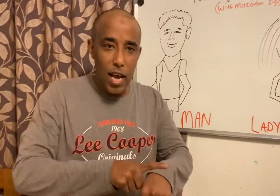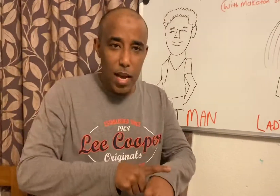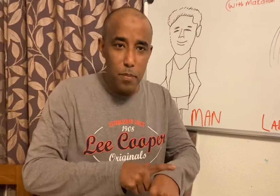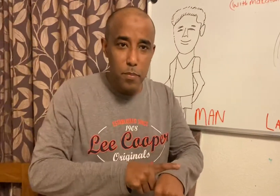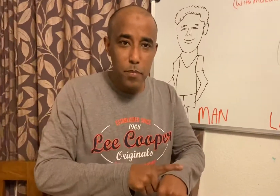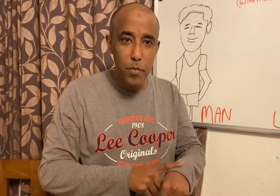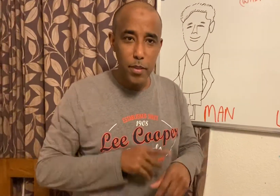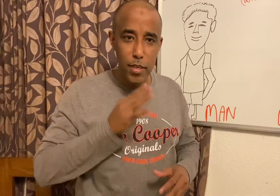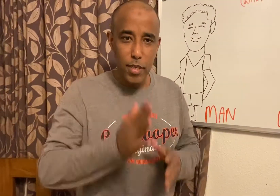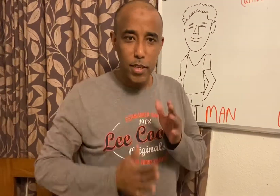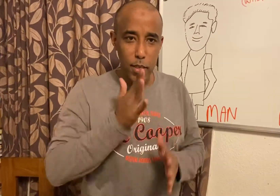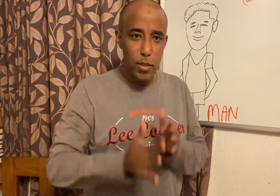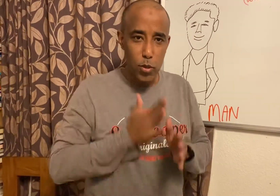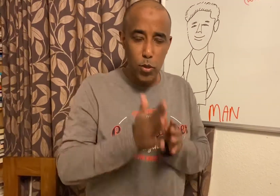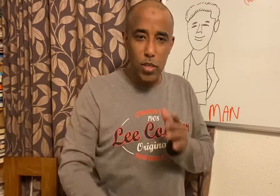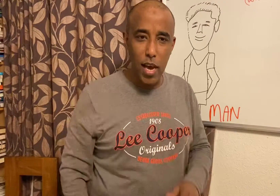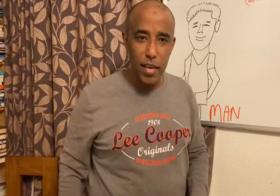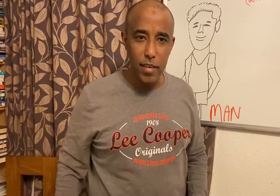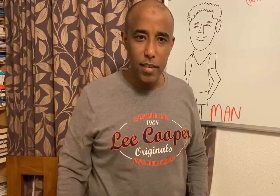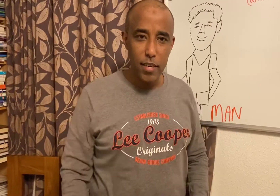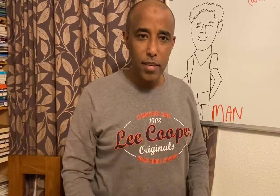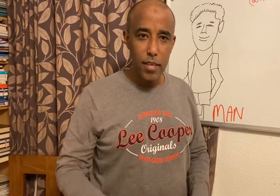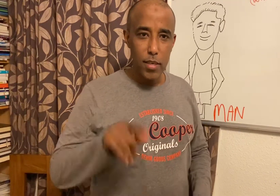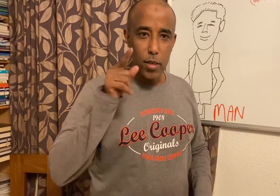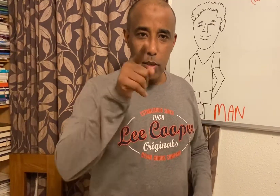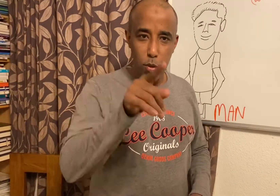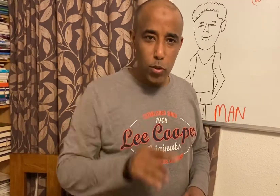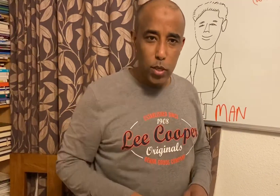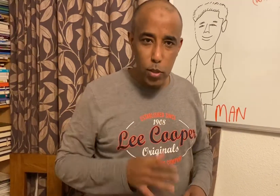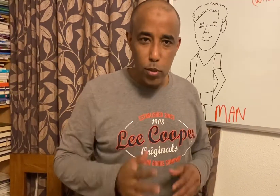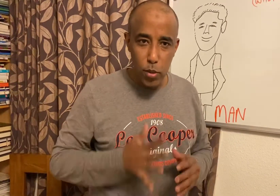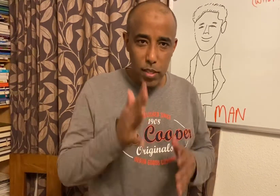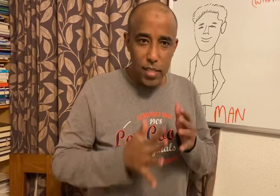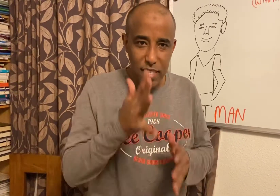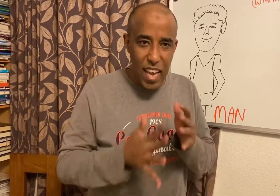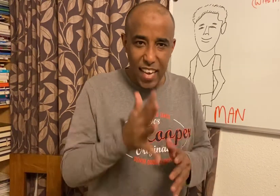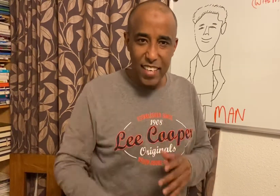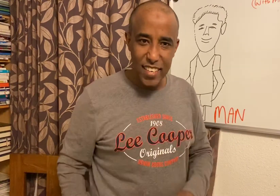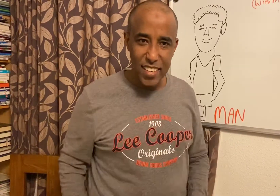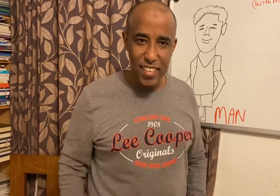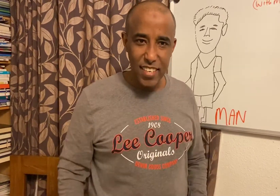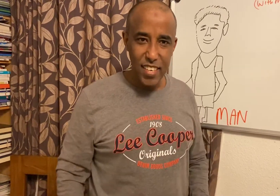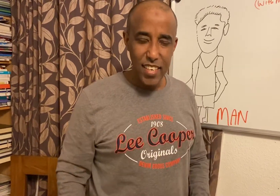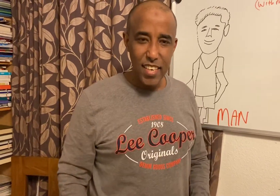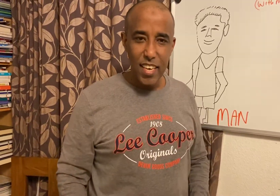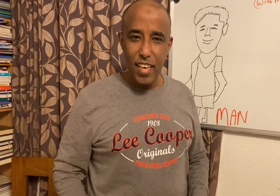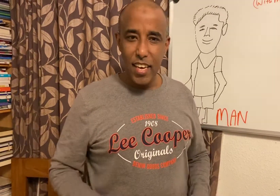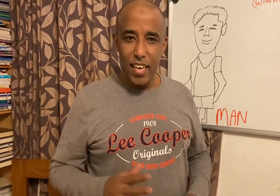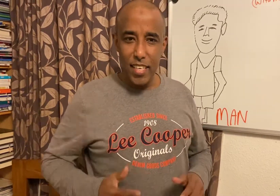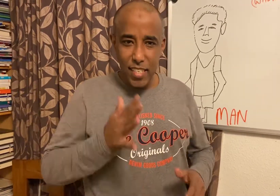time to sign. You need to do signing. Let's